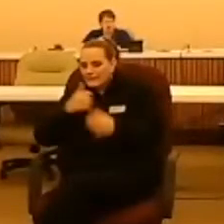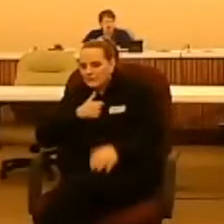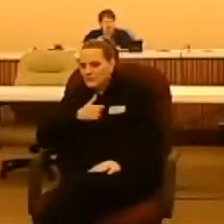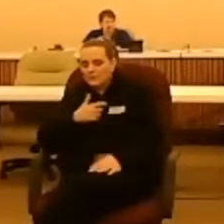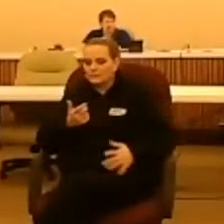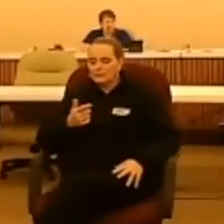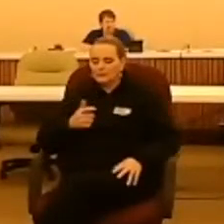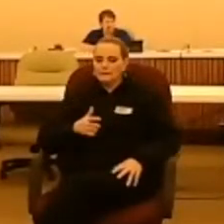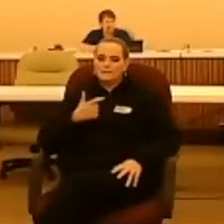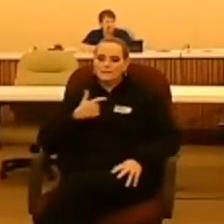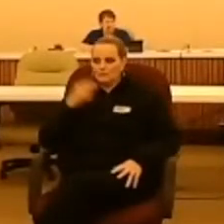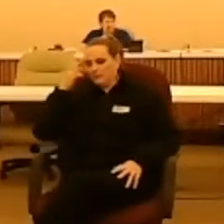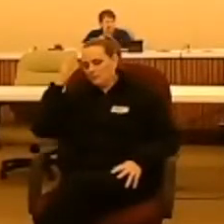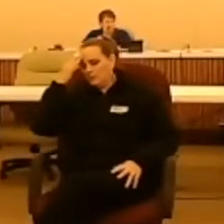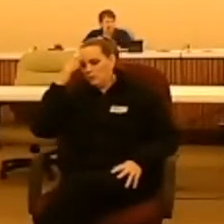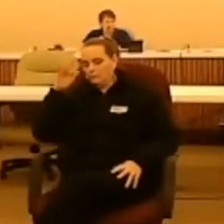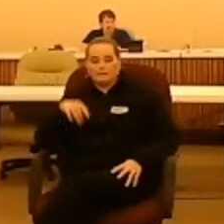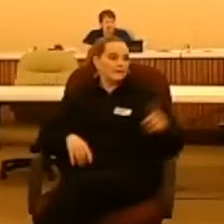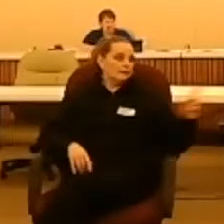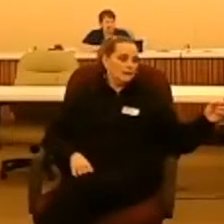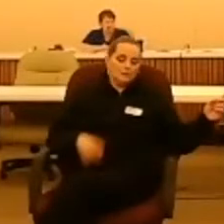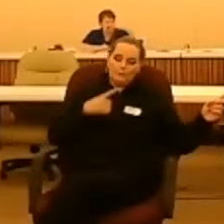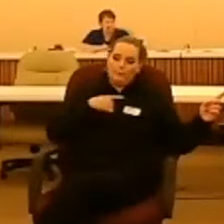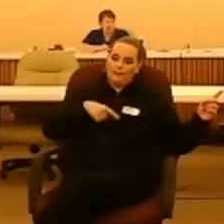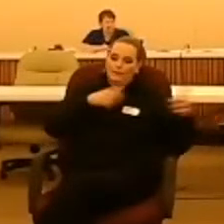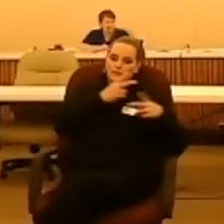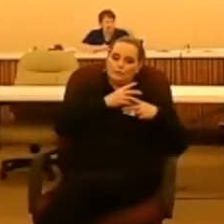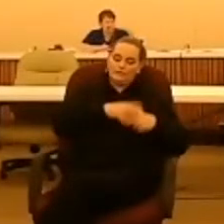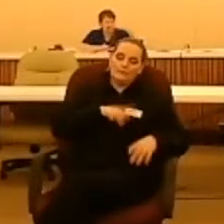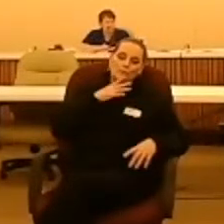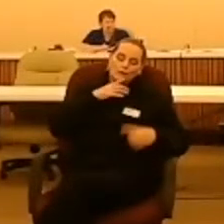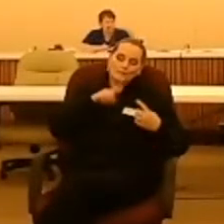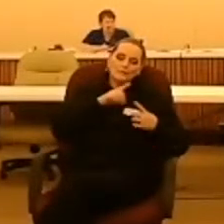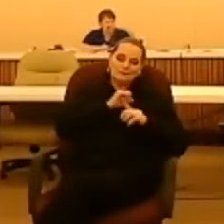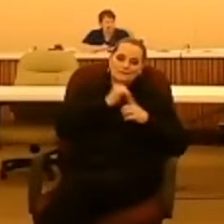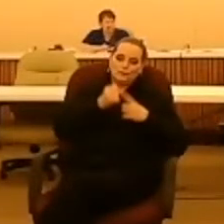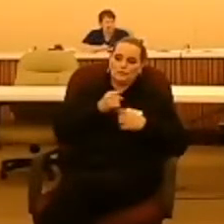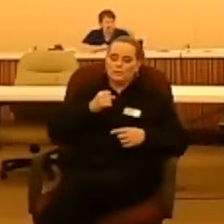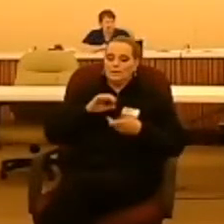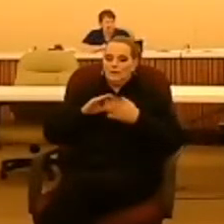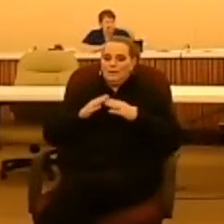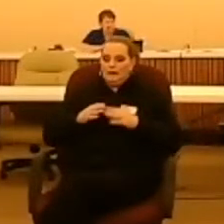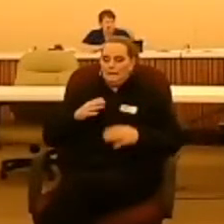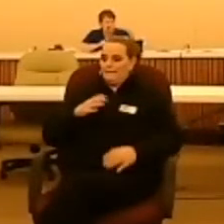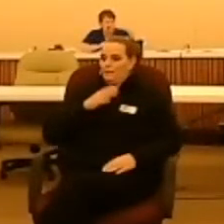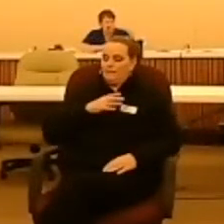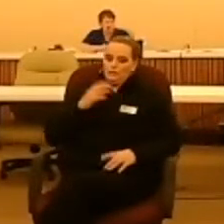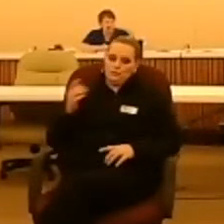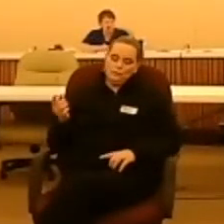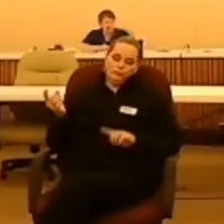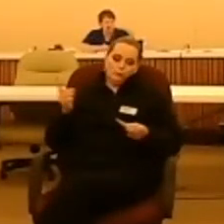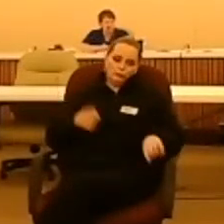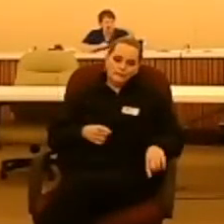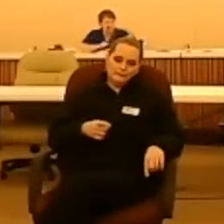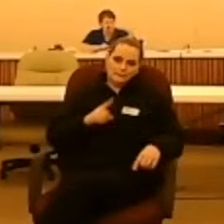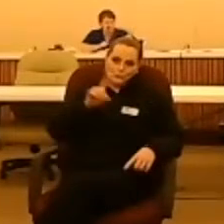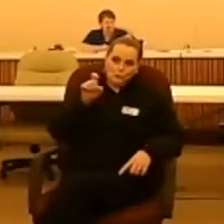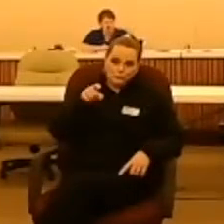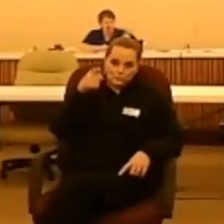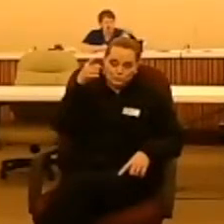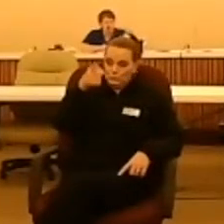have knowledge of something. But the supervisor is talking about a situation where a town official brings a question to you.